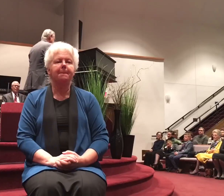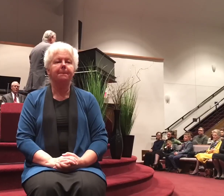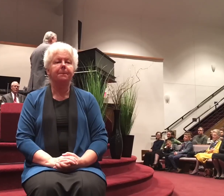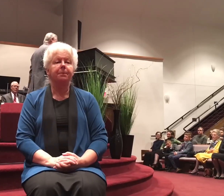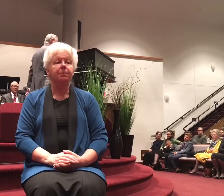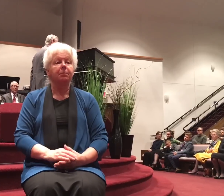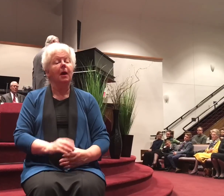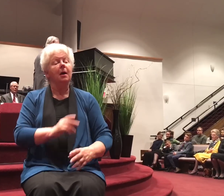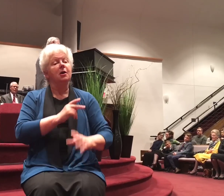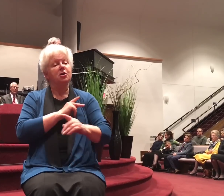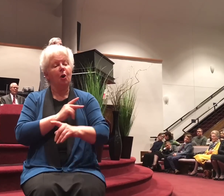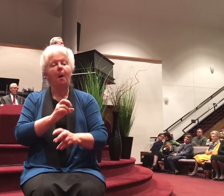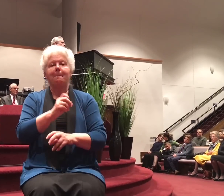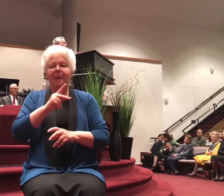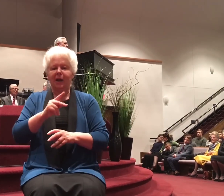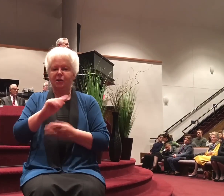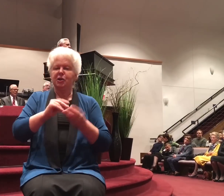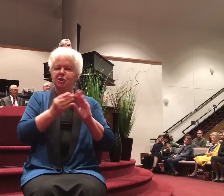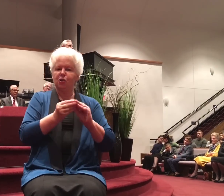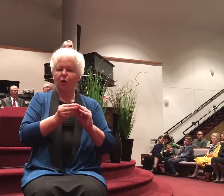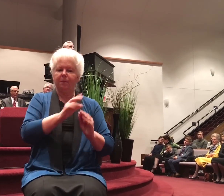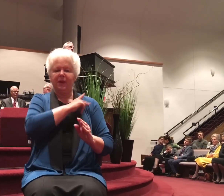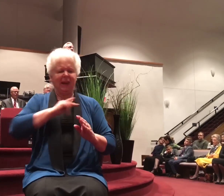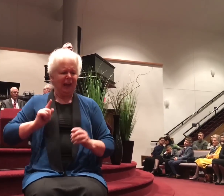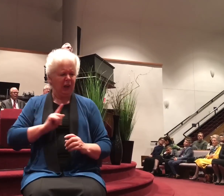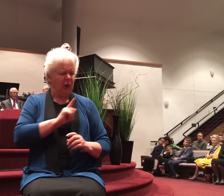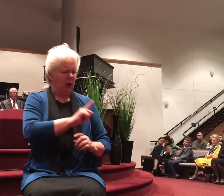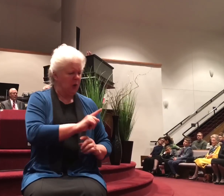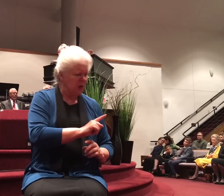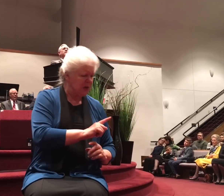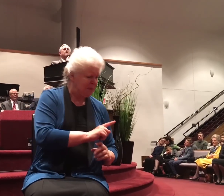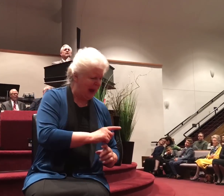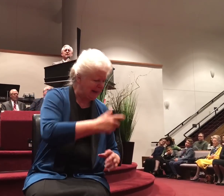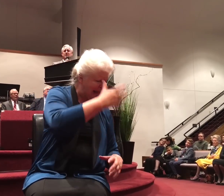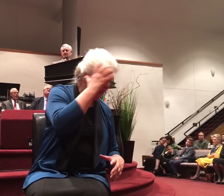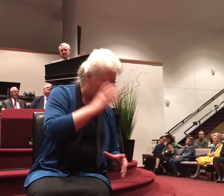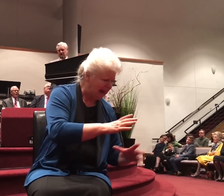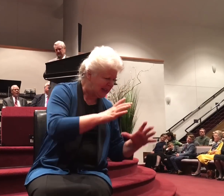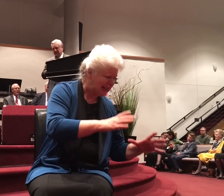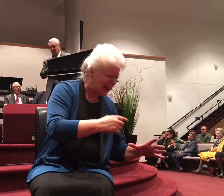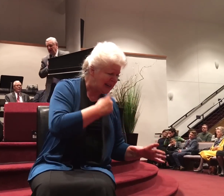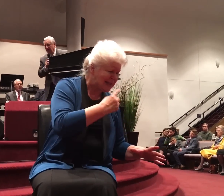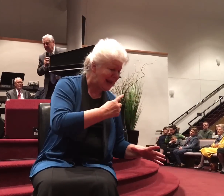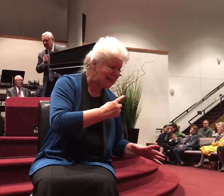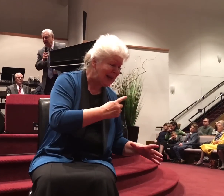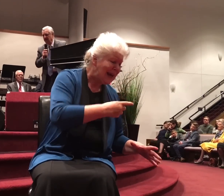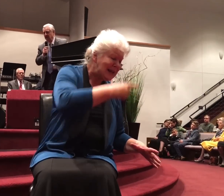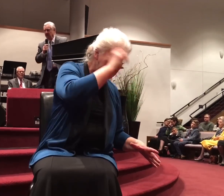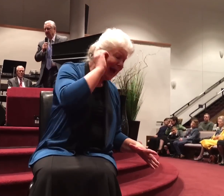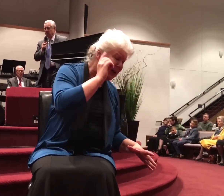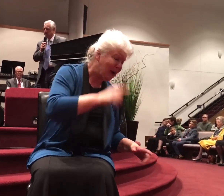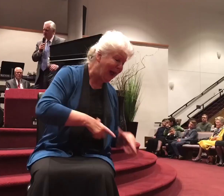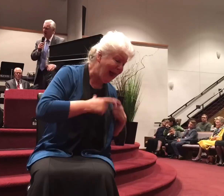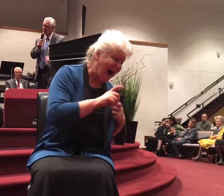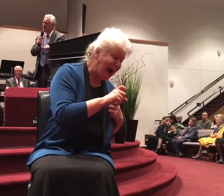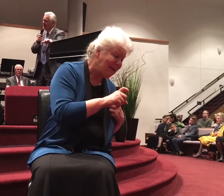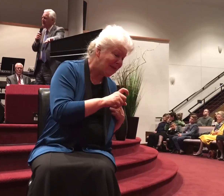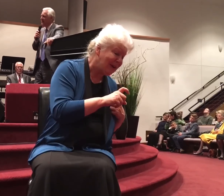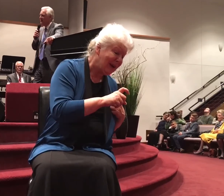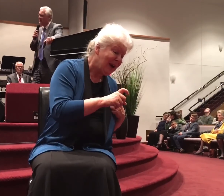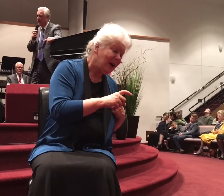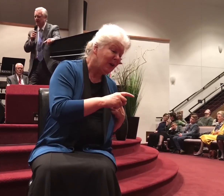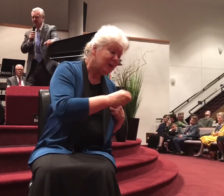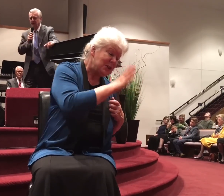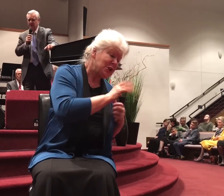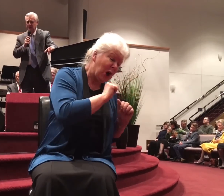The king came to the den of lions, fearing the worst. Oh, Daniel, are you still alive? Or is your God really